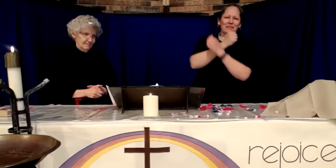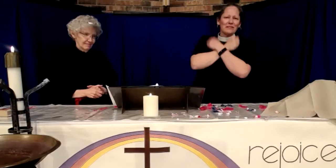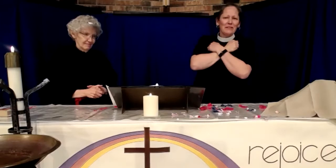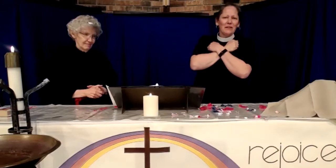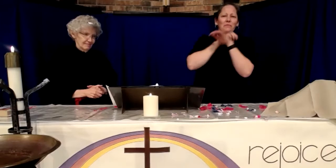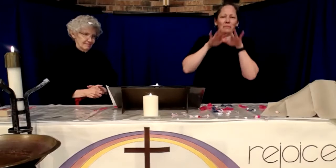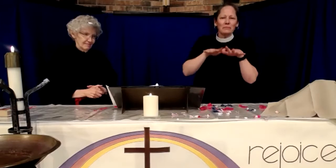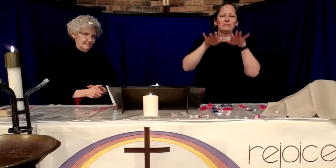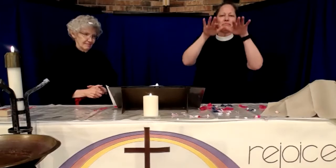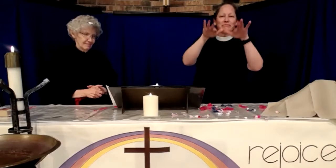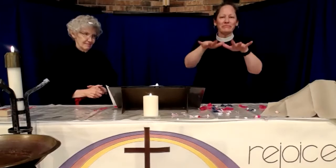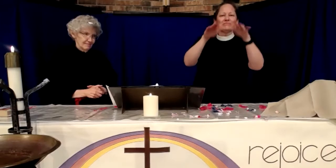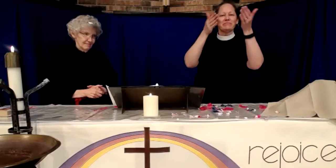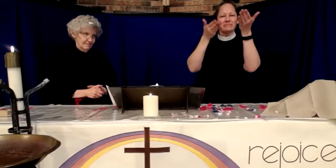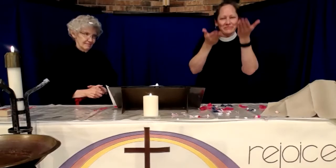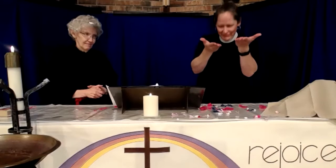the love of God,